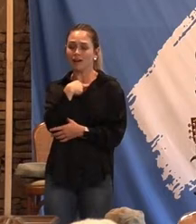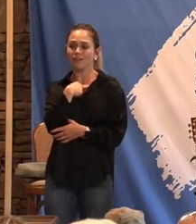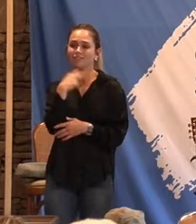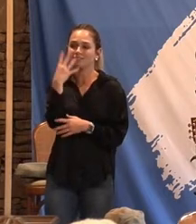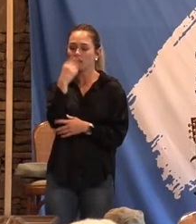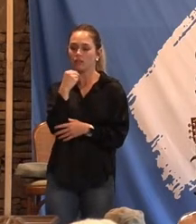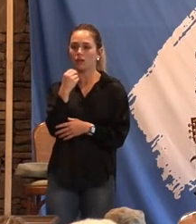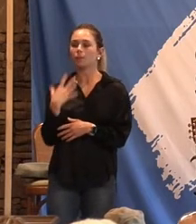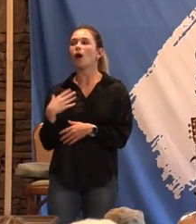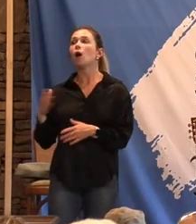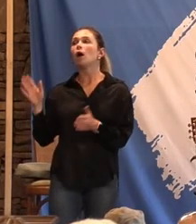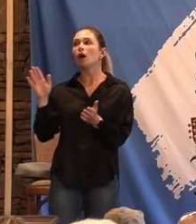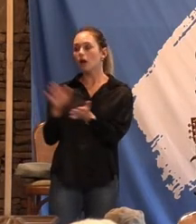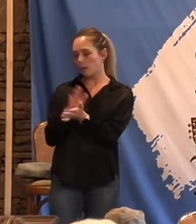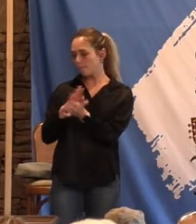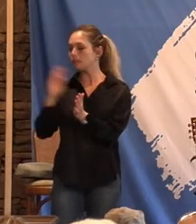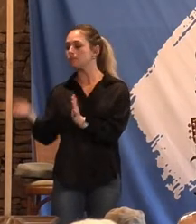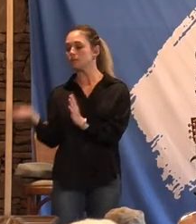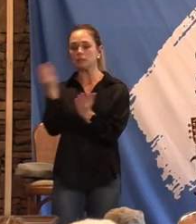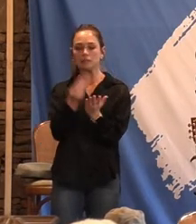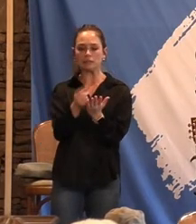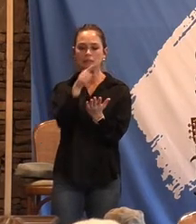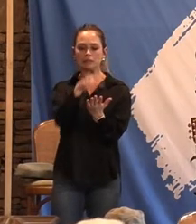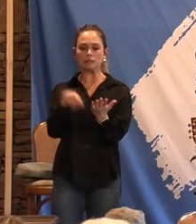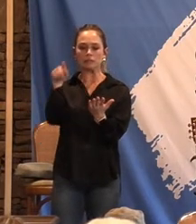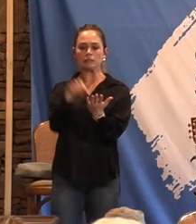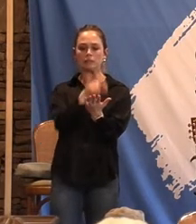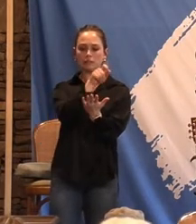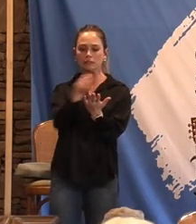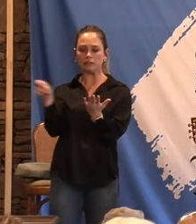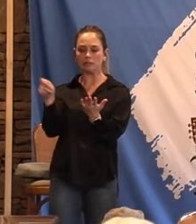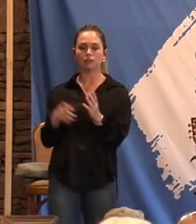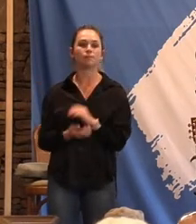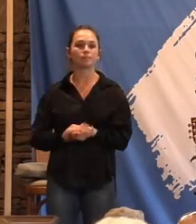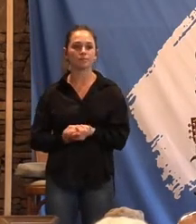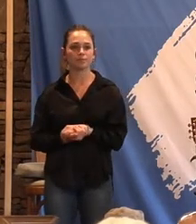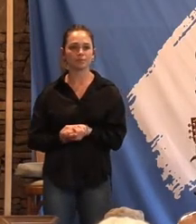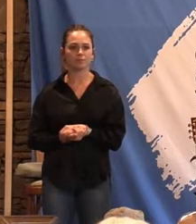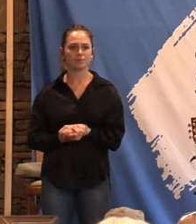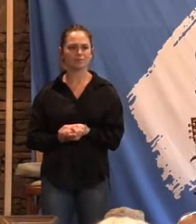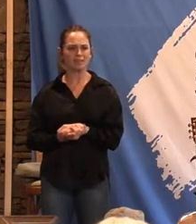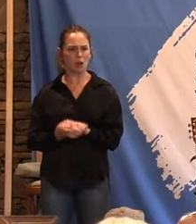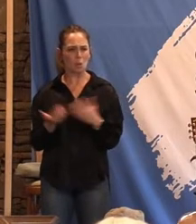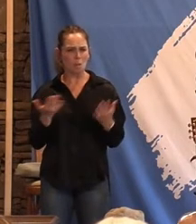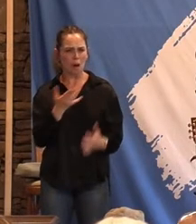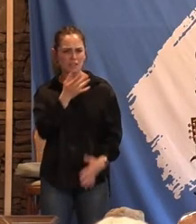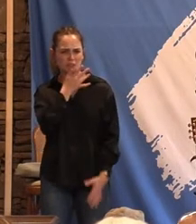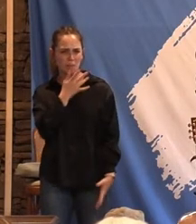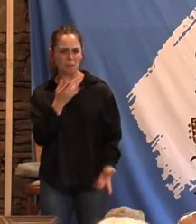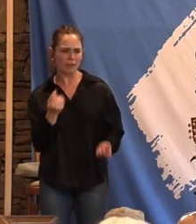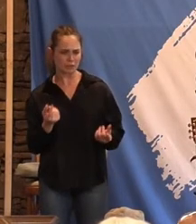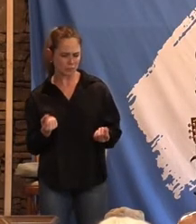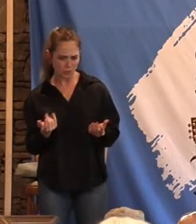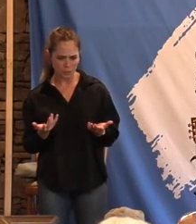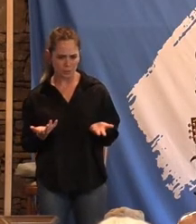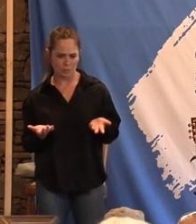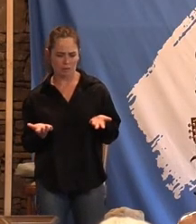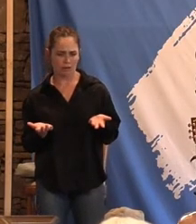Got out that piece of paper and I scratched that one off too. What is a mother to do?